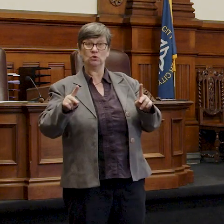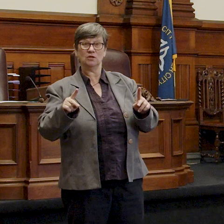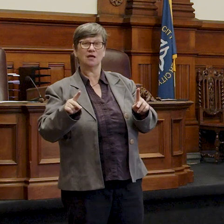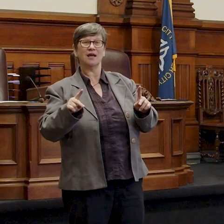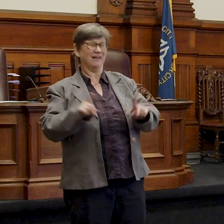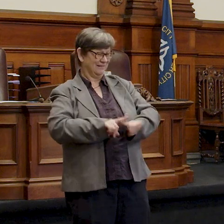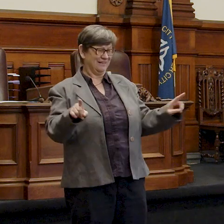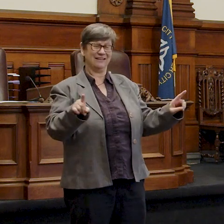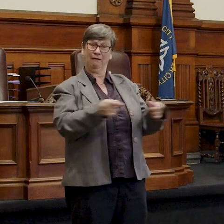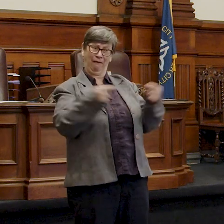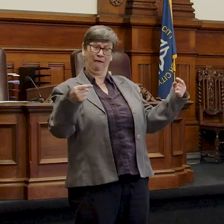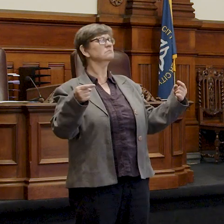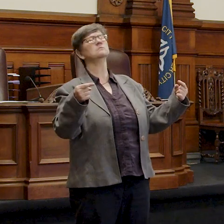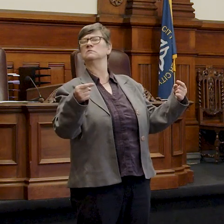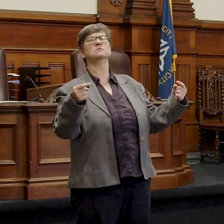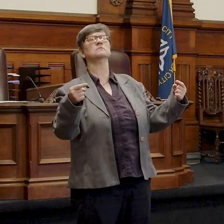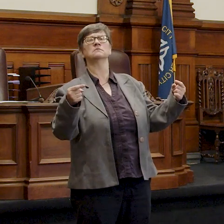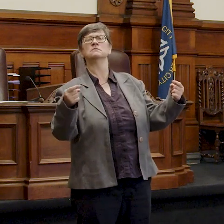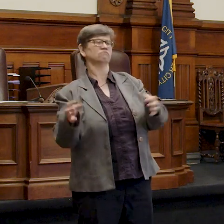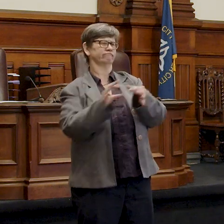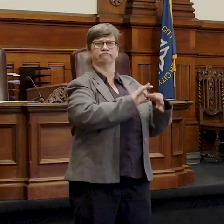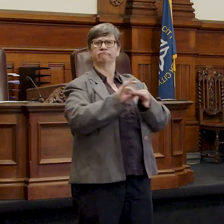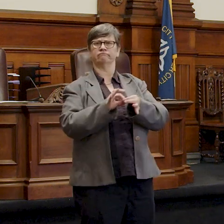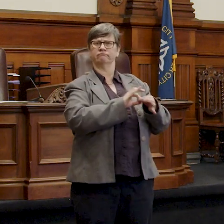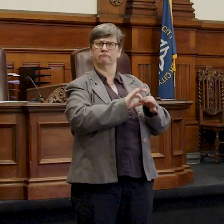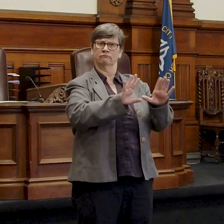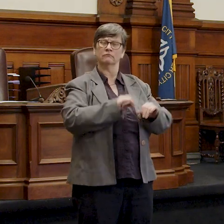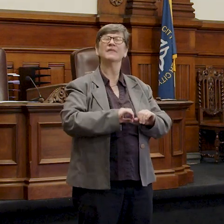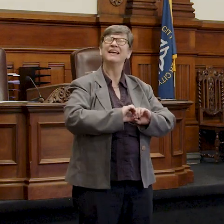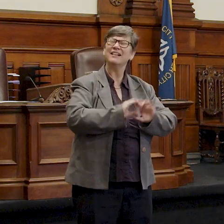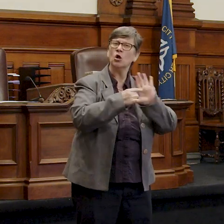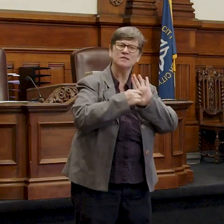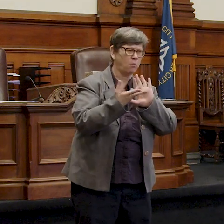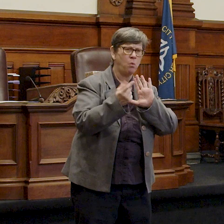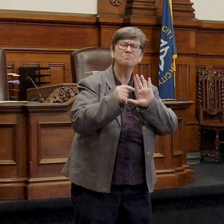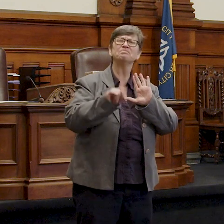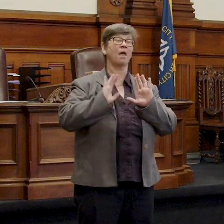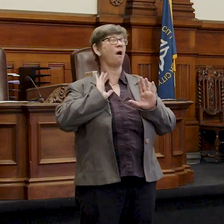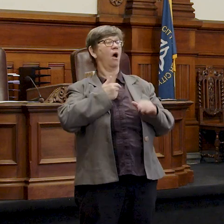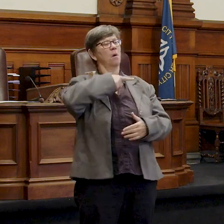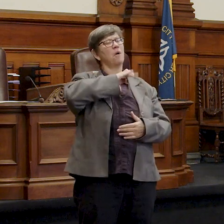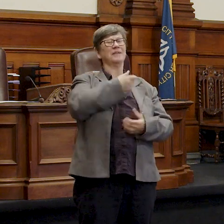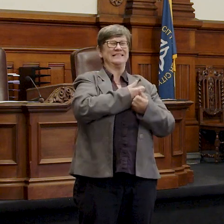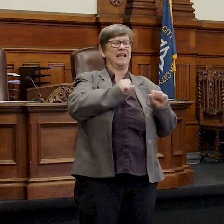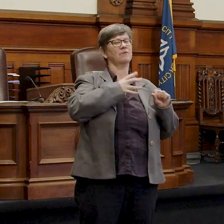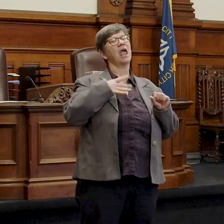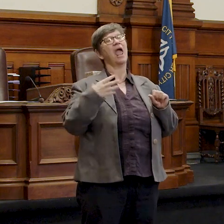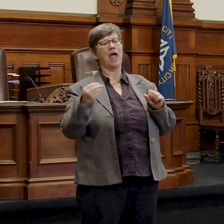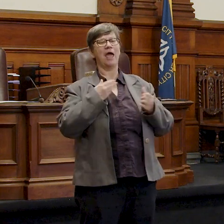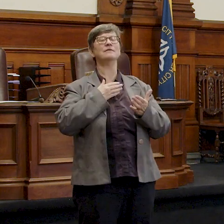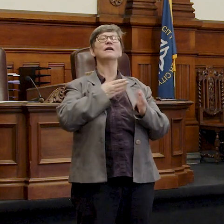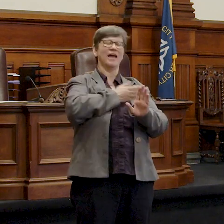of the same coin. Two clear examples of how we're doing that can be found in our public safety and strengthening neighborhood